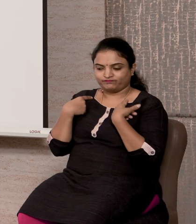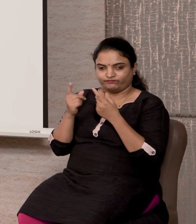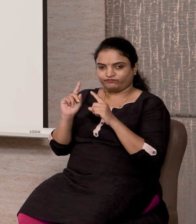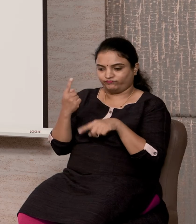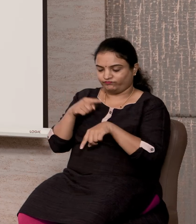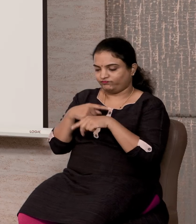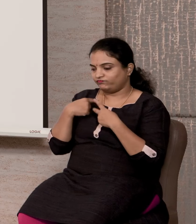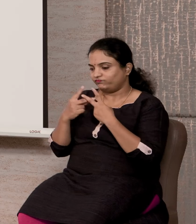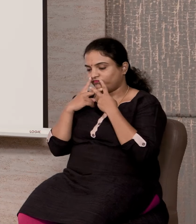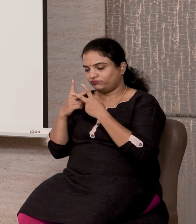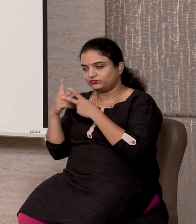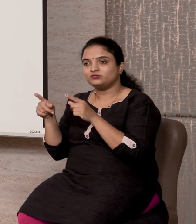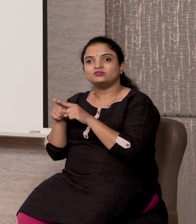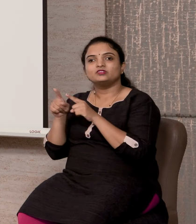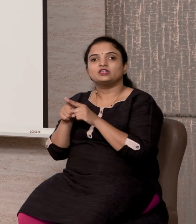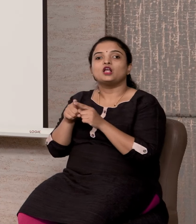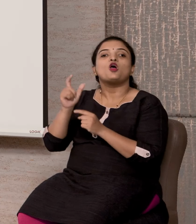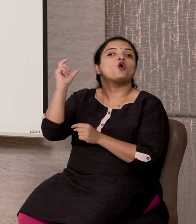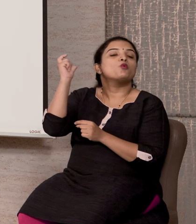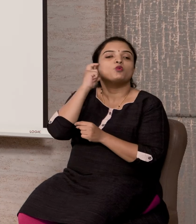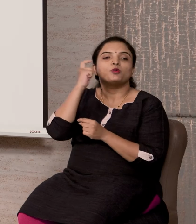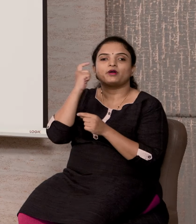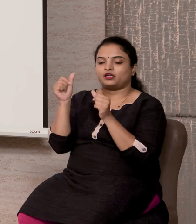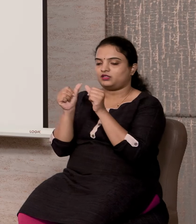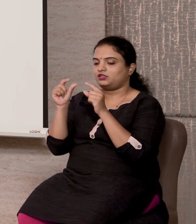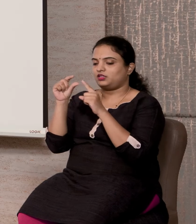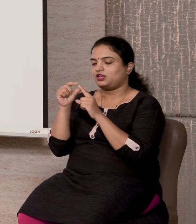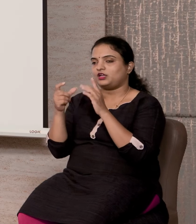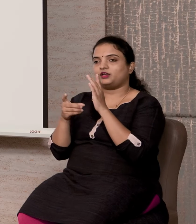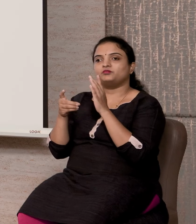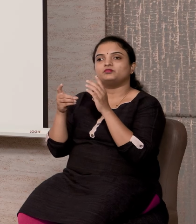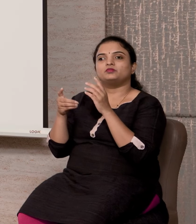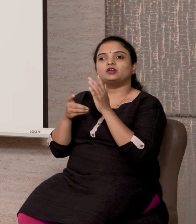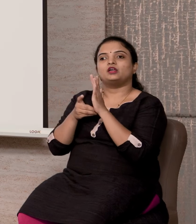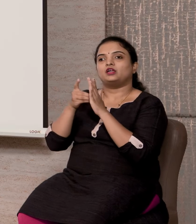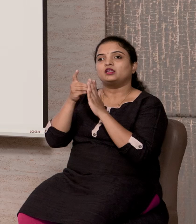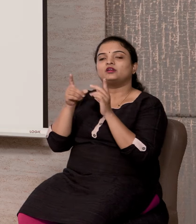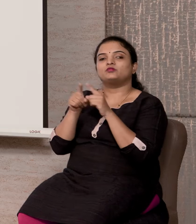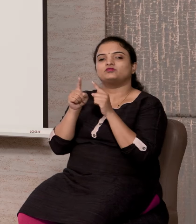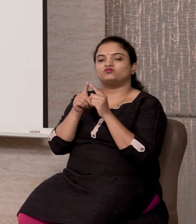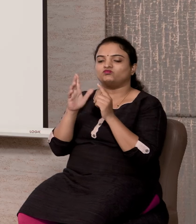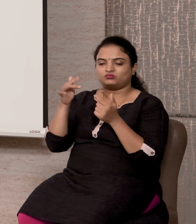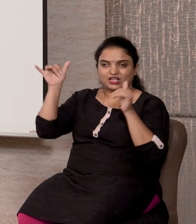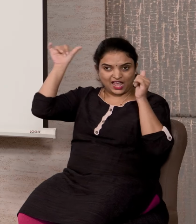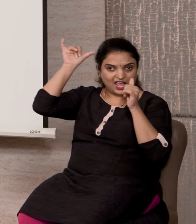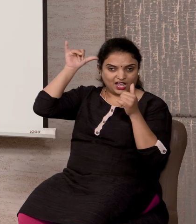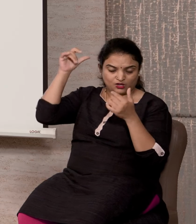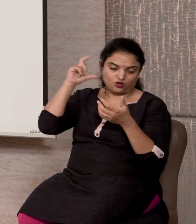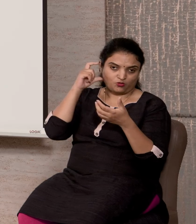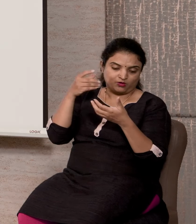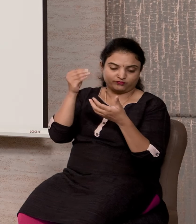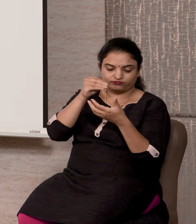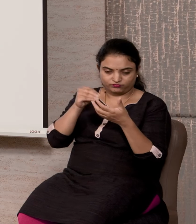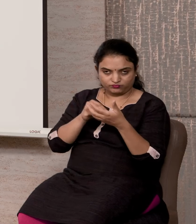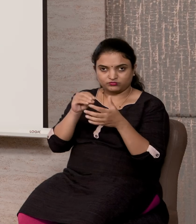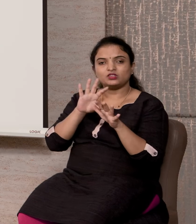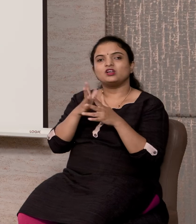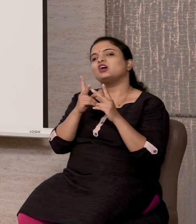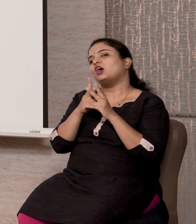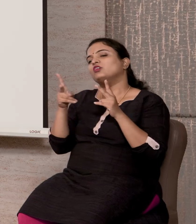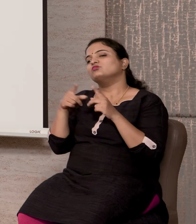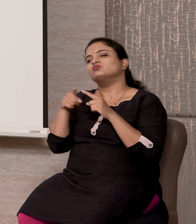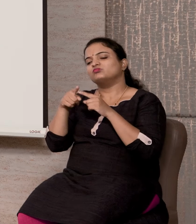in computer science called mobile app development, right? So most universities have this. We teach about Android programming, we teach about Swift programming and so